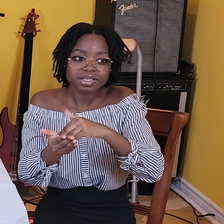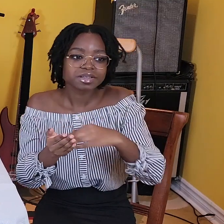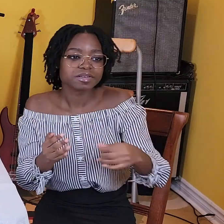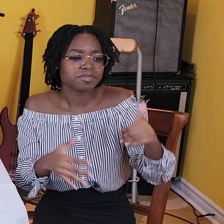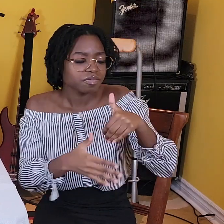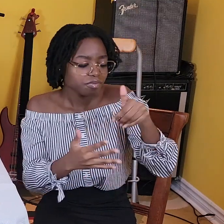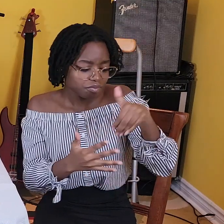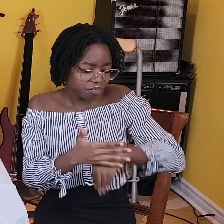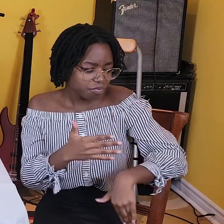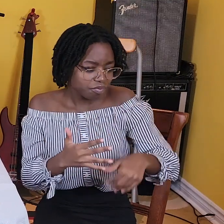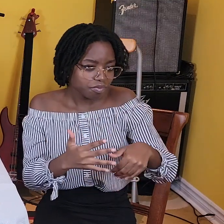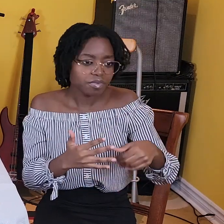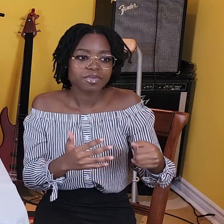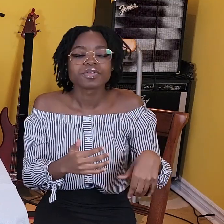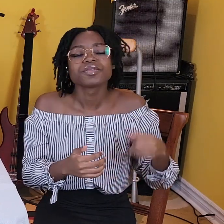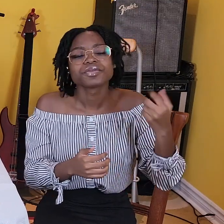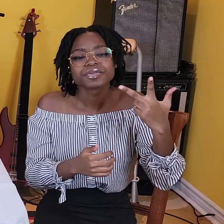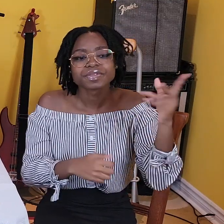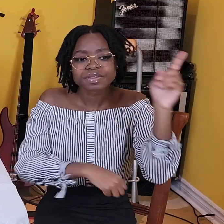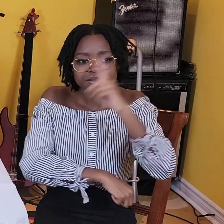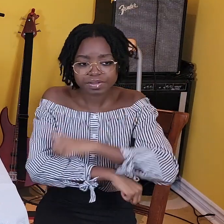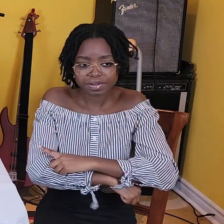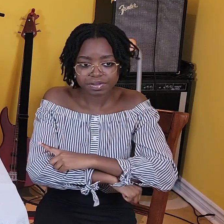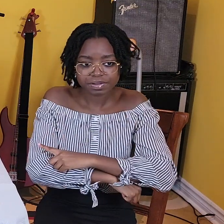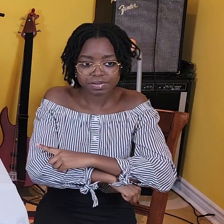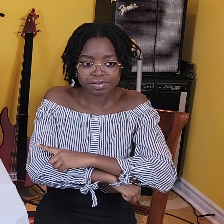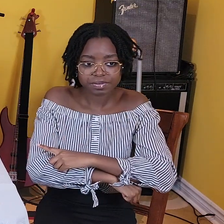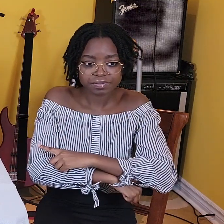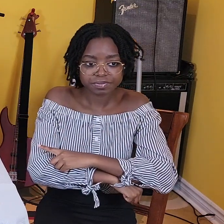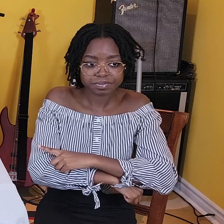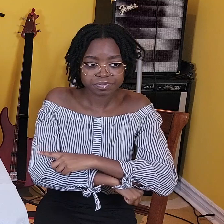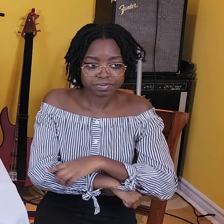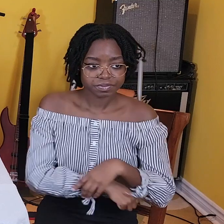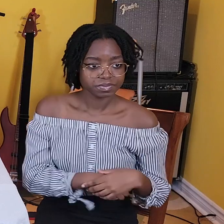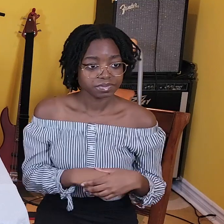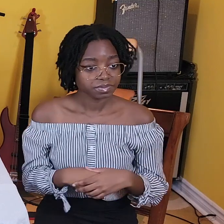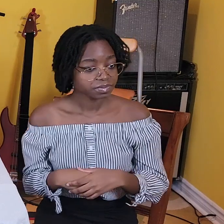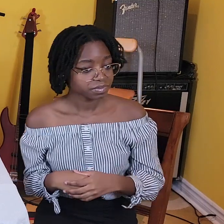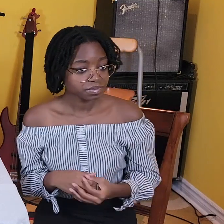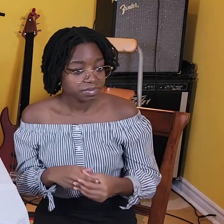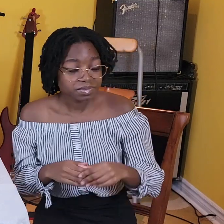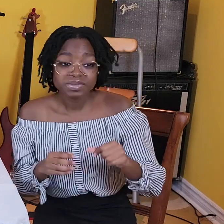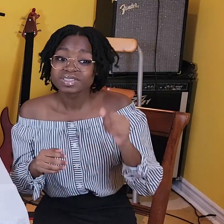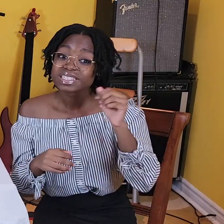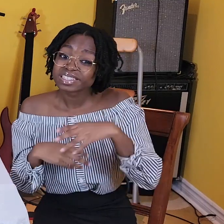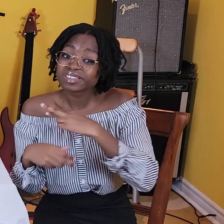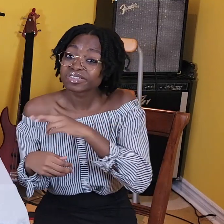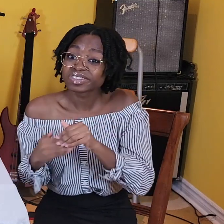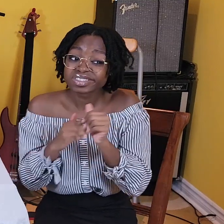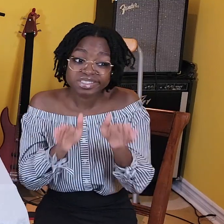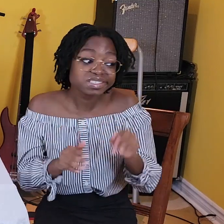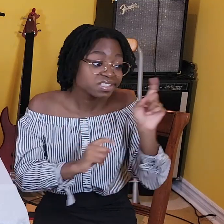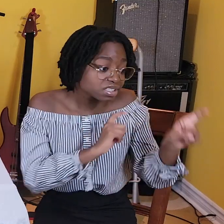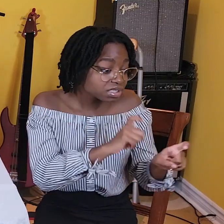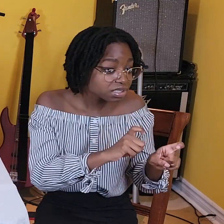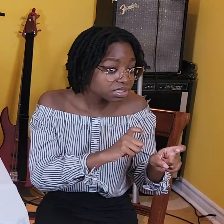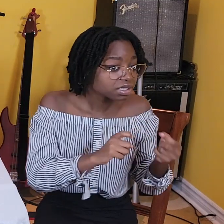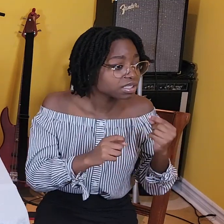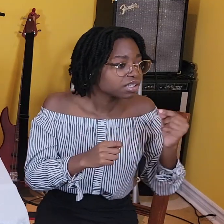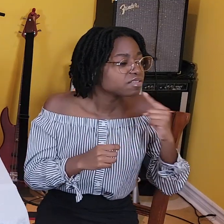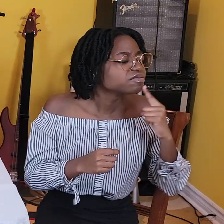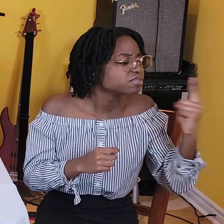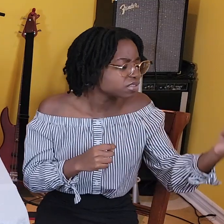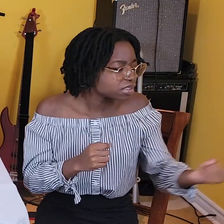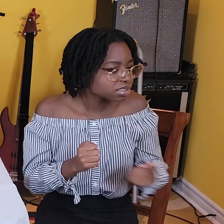you under oath by the living God. Tell us if you are the Christ, the Son of God." Jesus said to him, "It